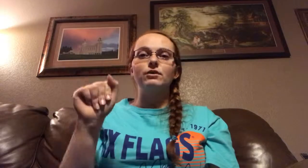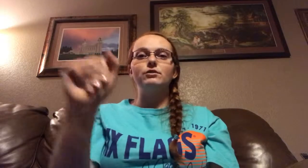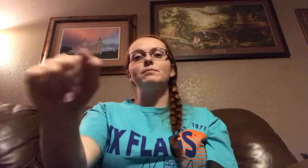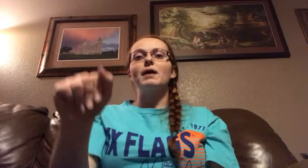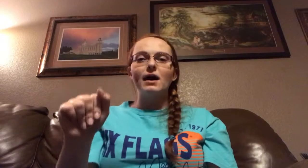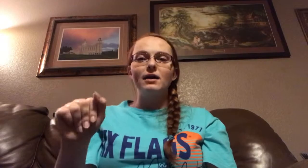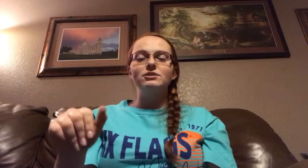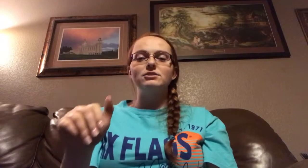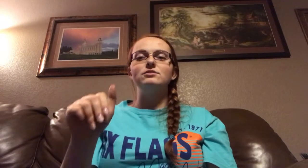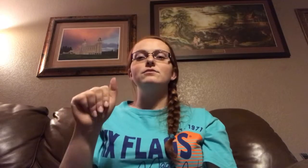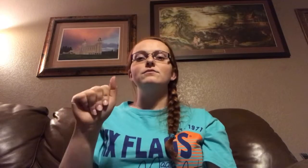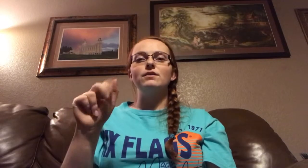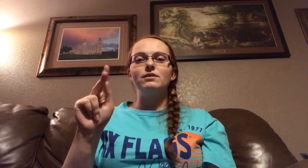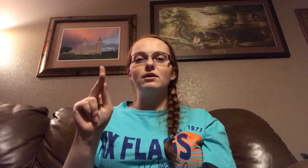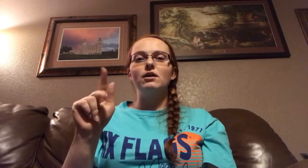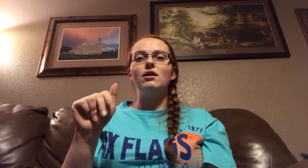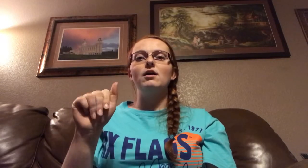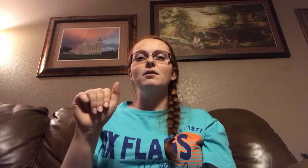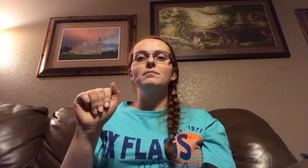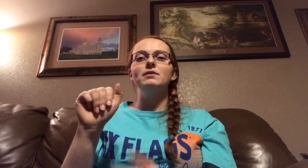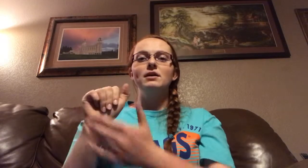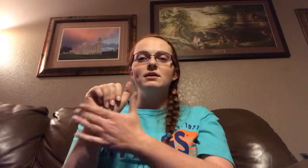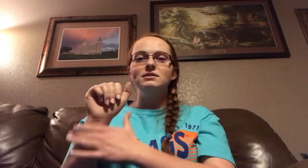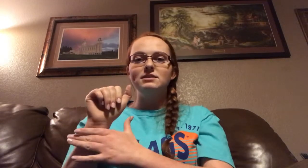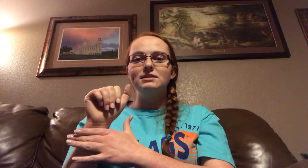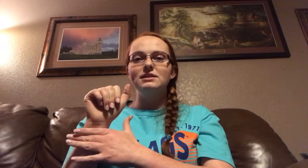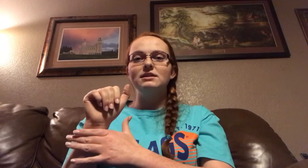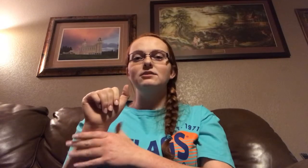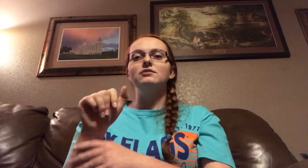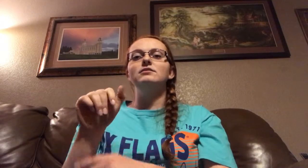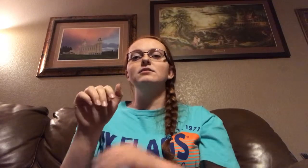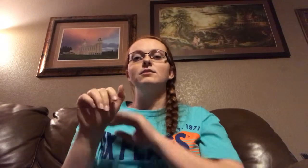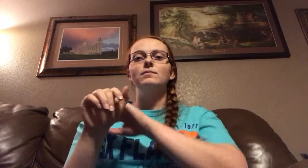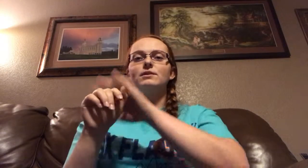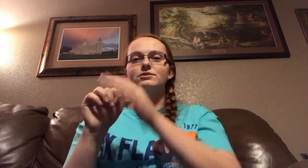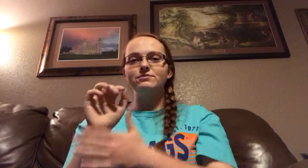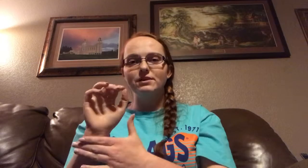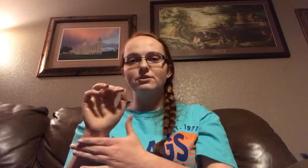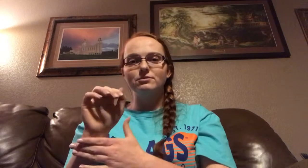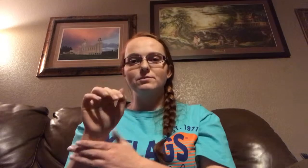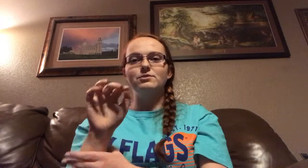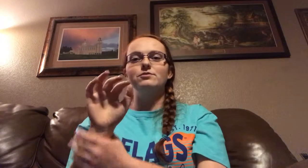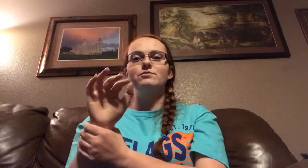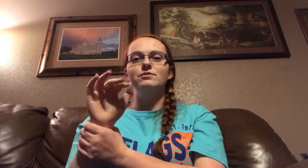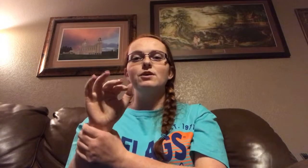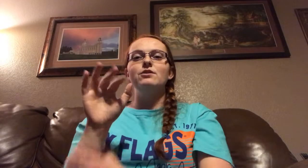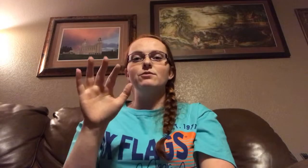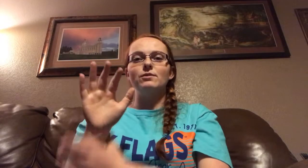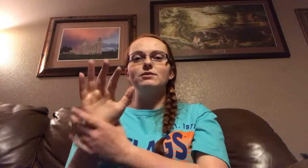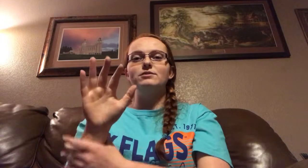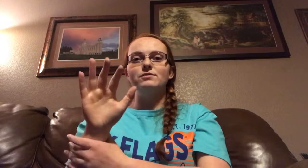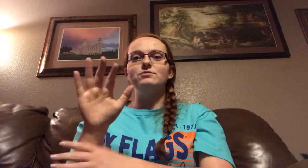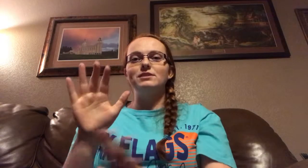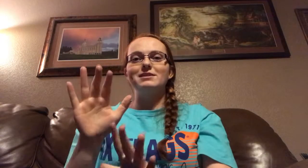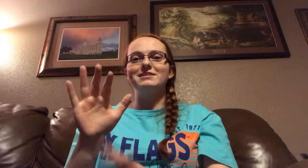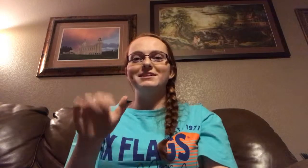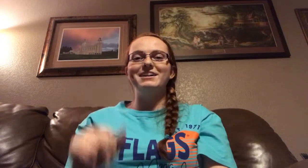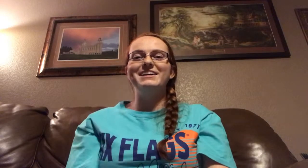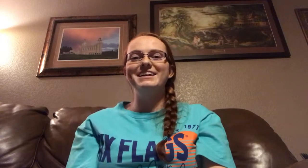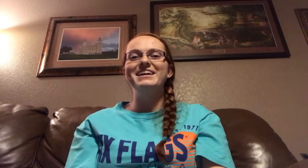or back, just very calm, still, let your fingers move, the rest of you stay still